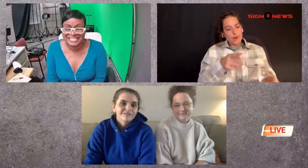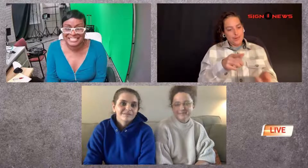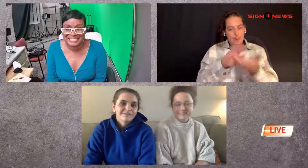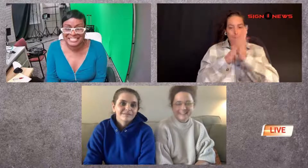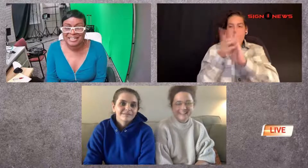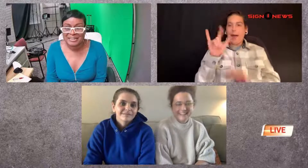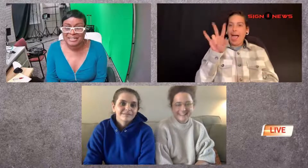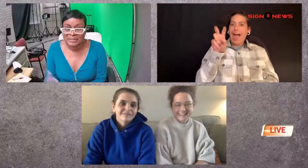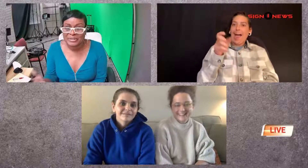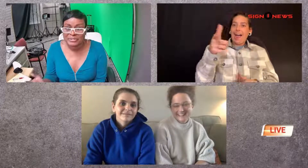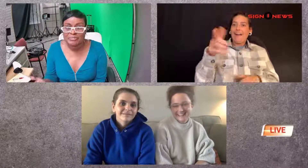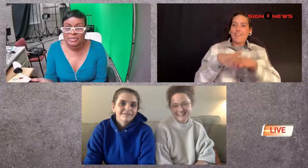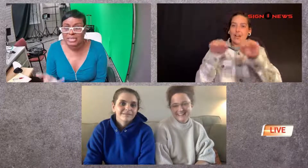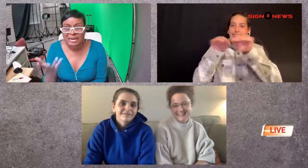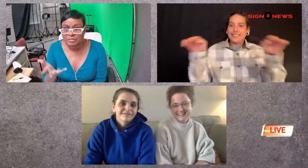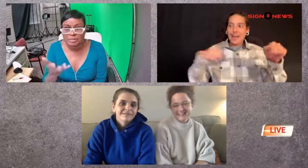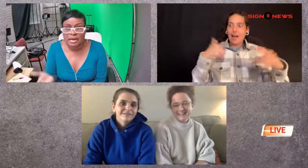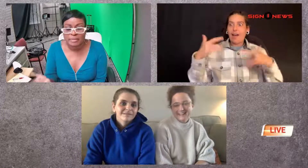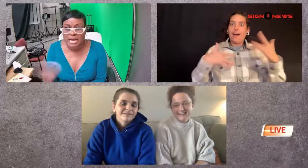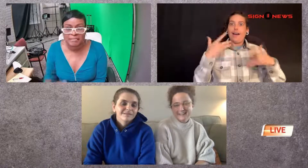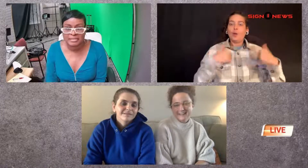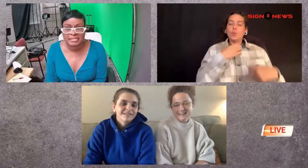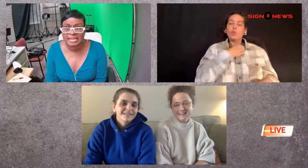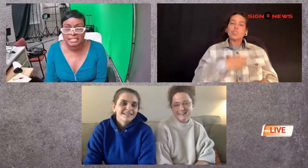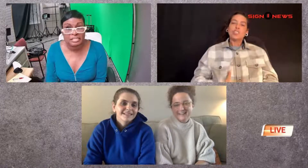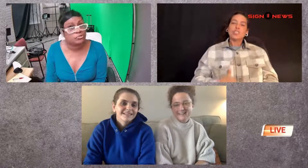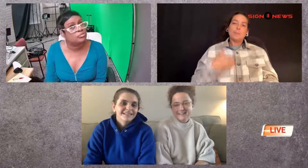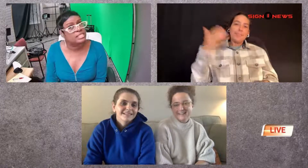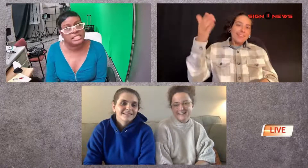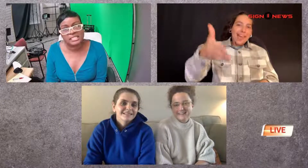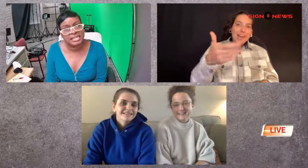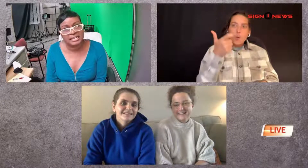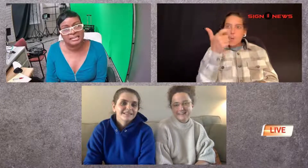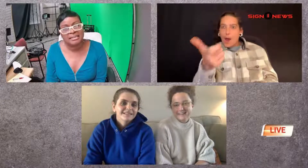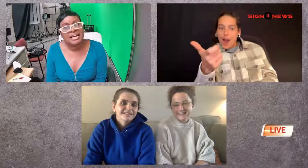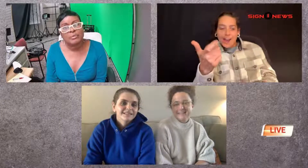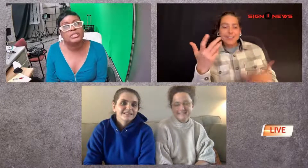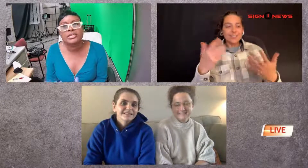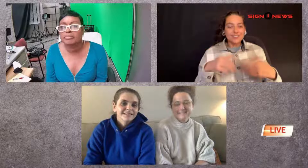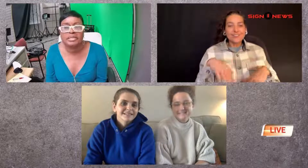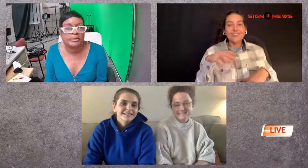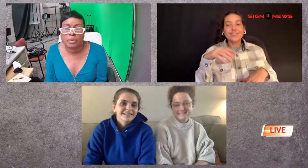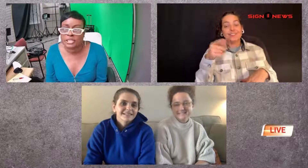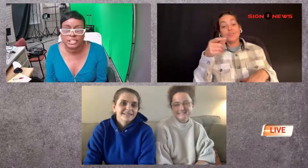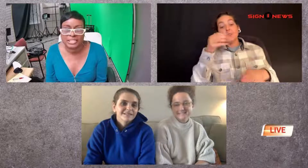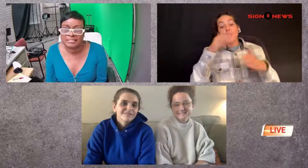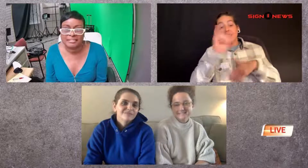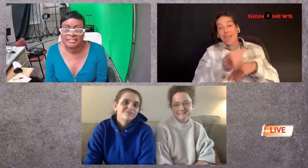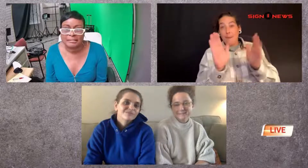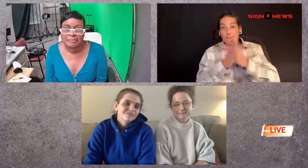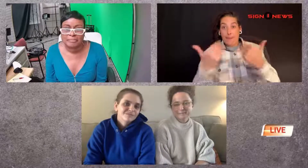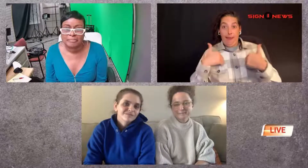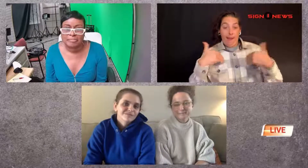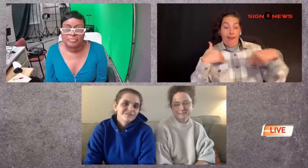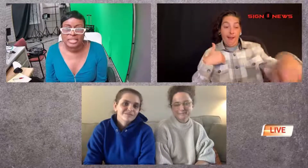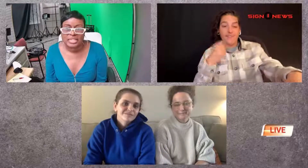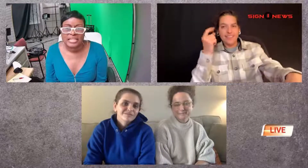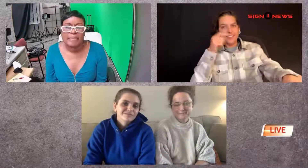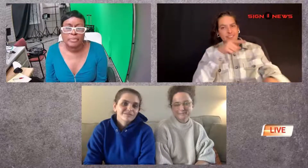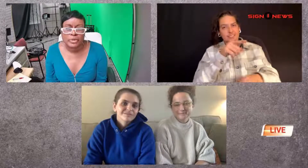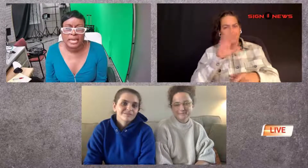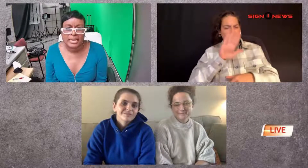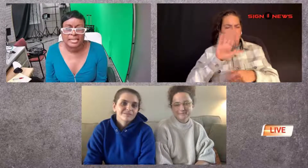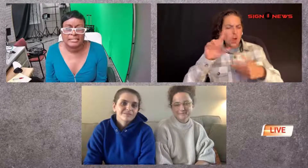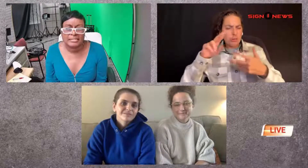but you know, here's the book now. It's become live on stage. That's really exciting. I wish I could be there to watch it.